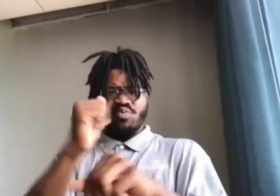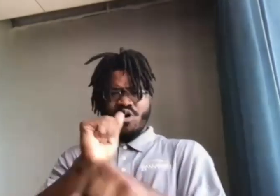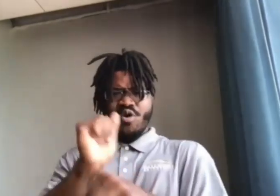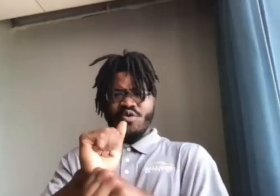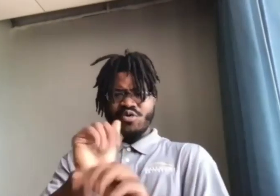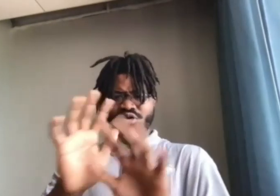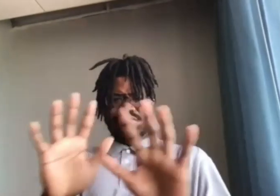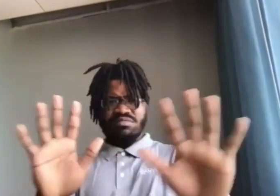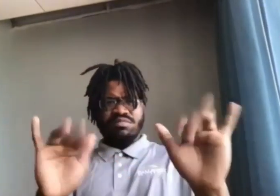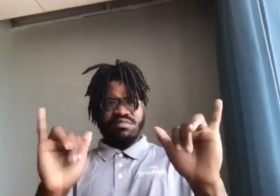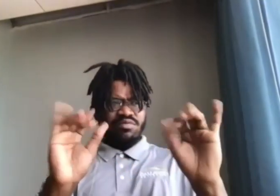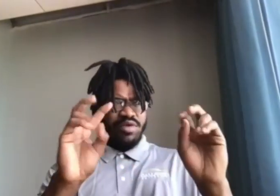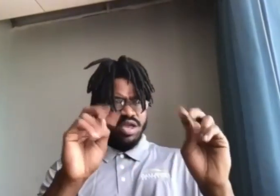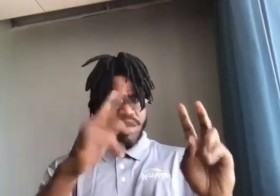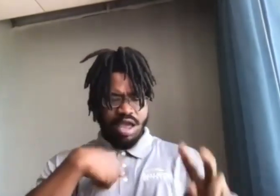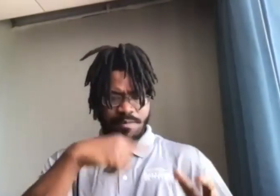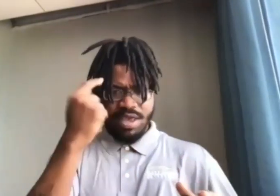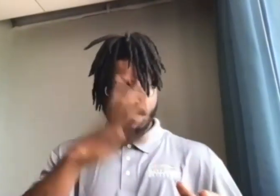gain in that respect.